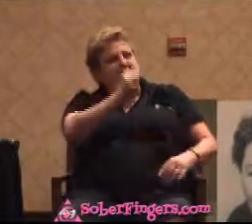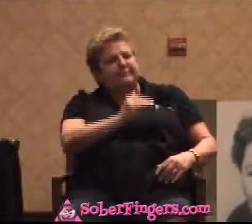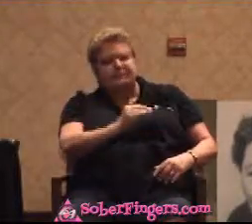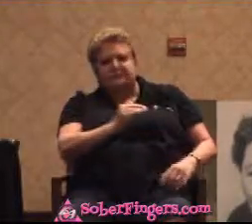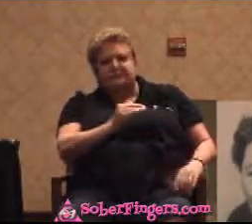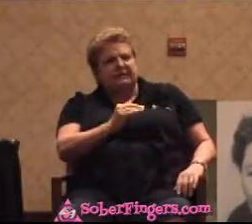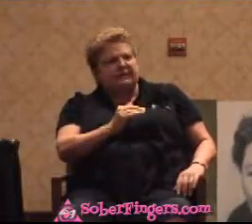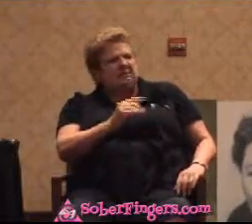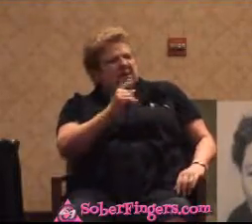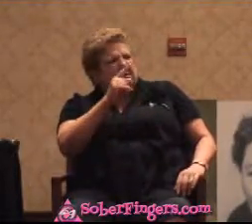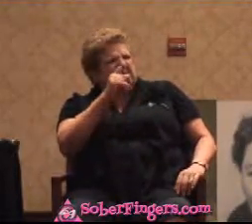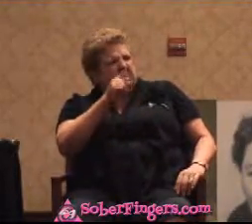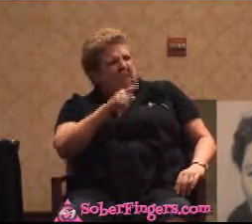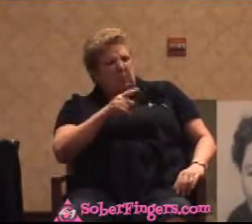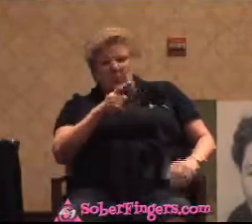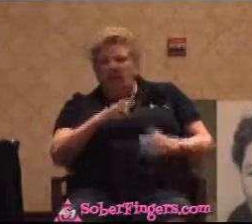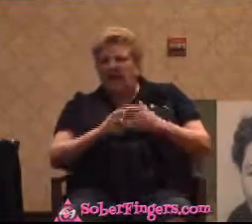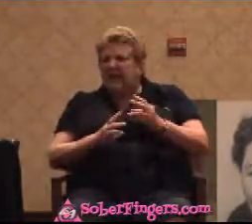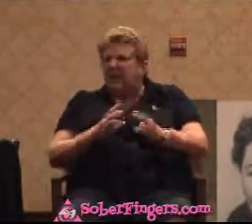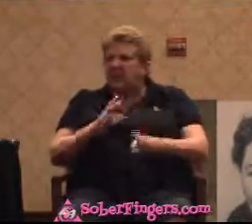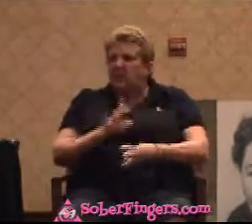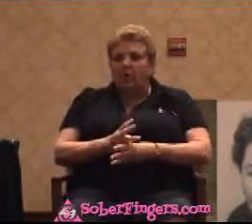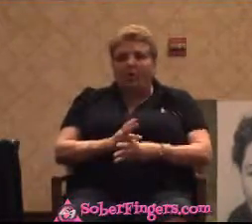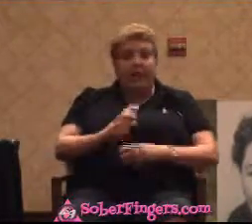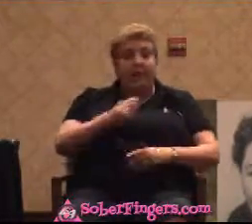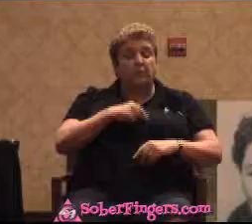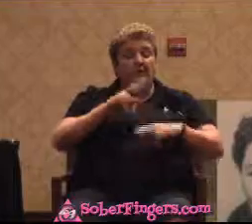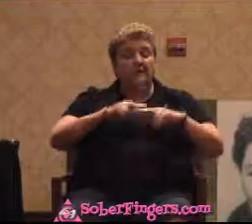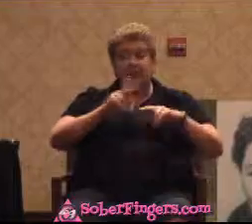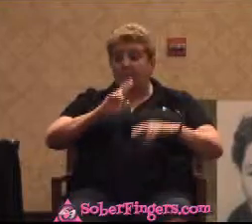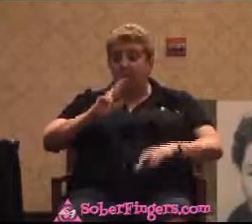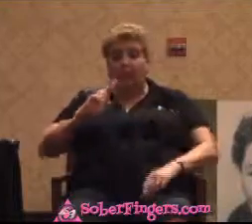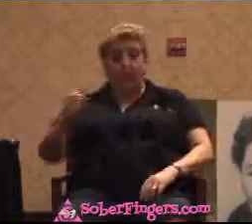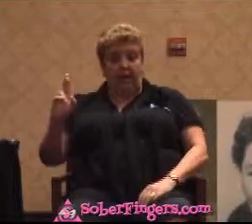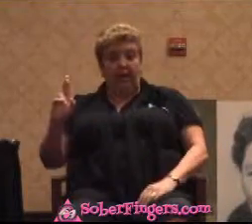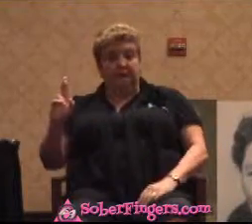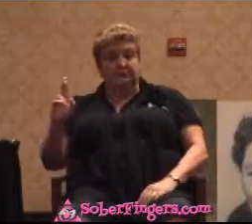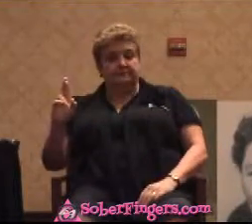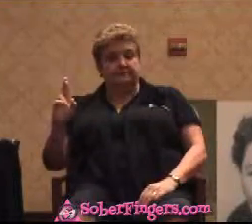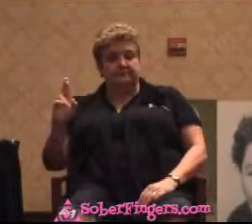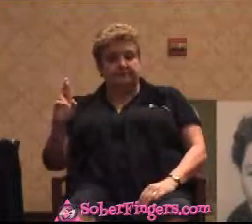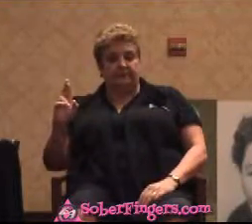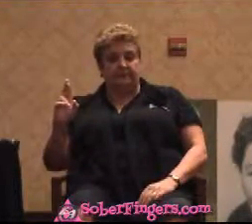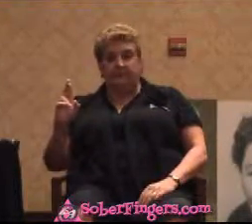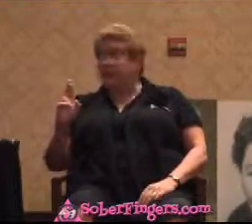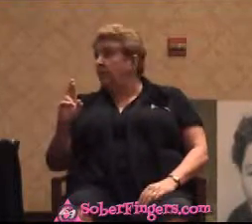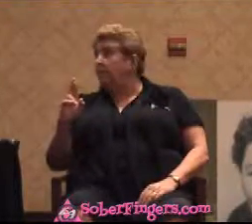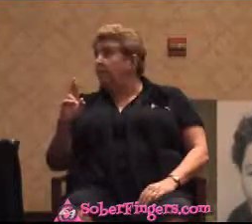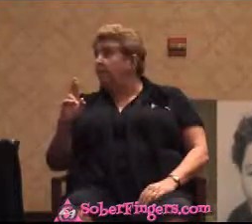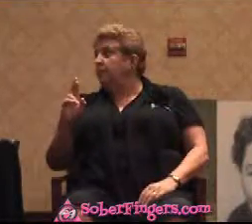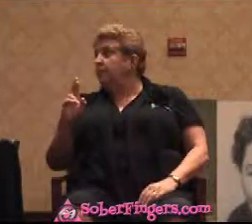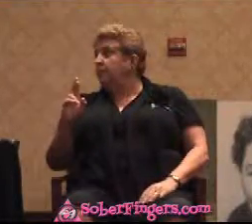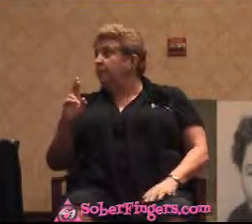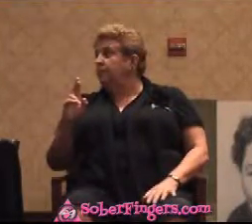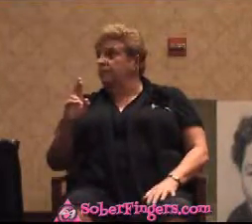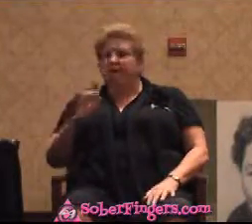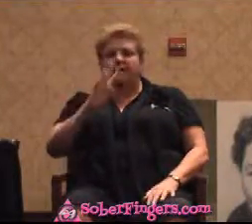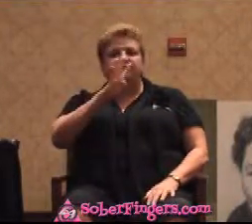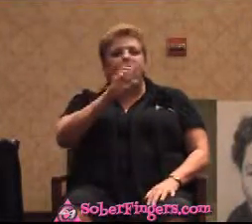world? And so she sits us on the right-hand side of the room. So we're at 405 Oak Street. So I